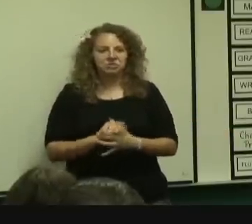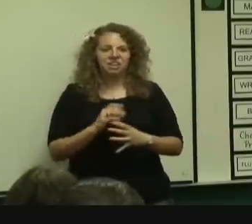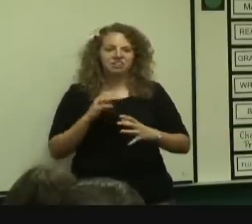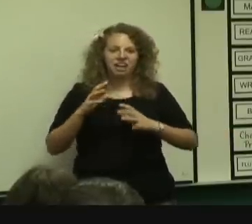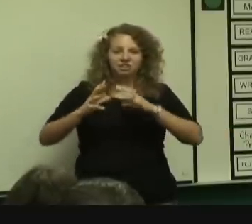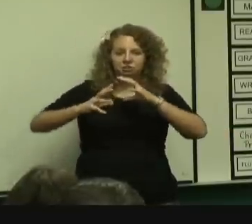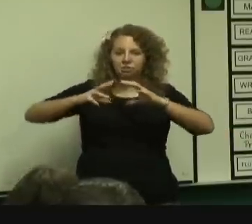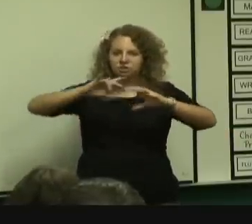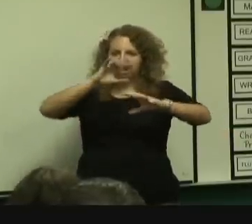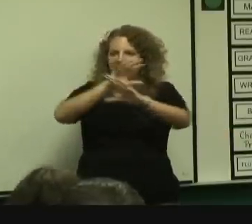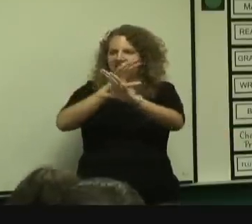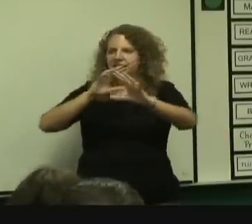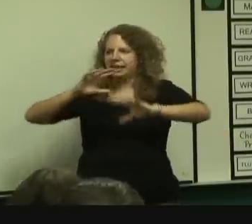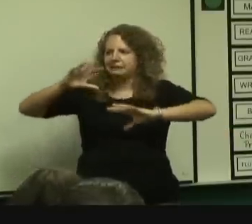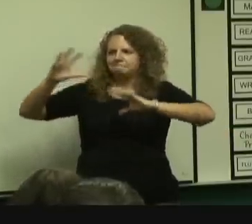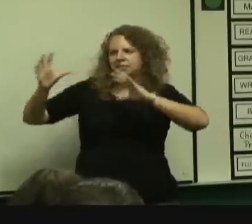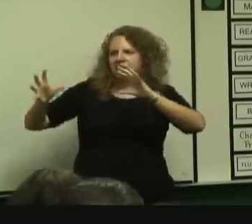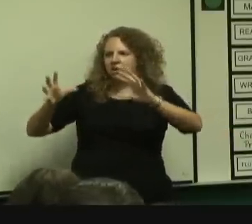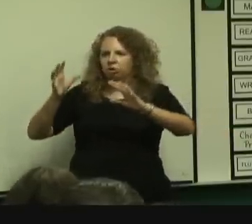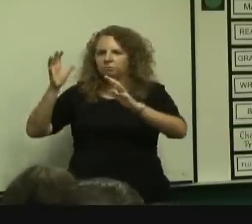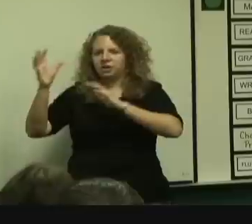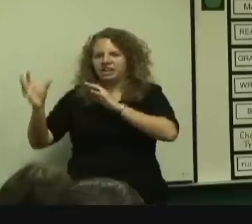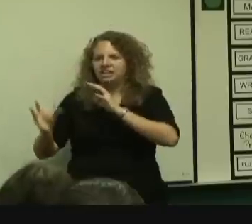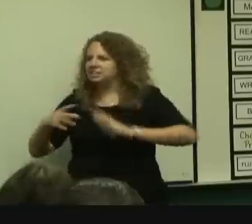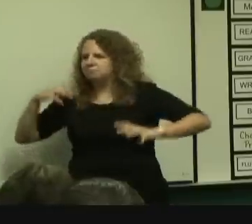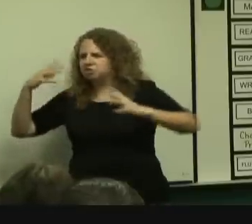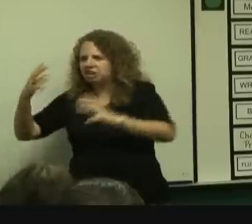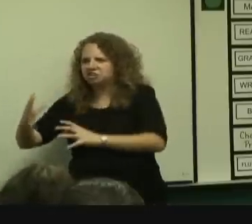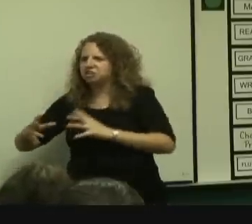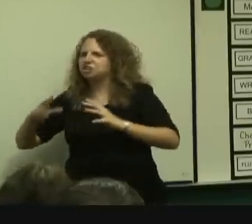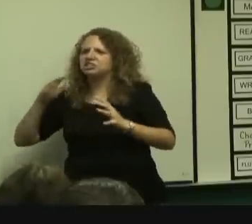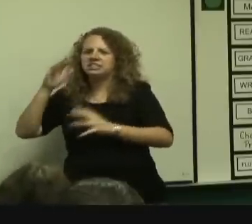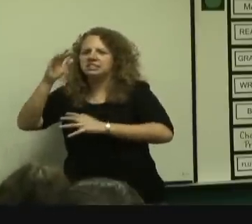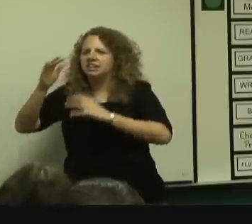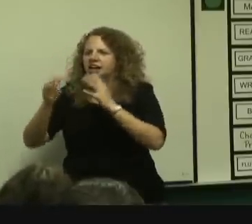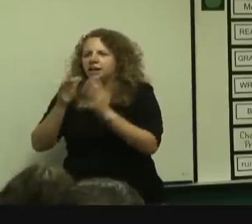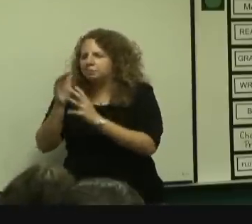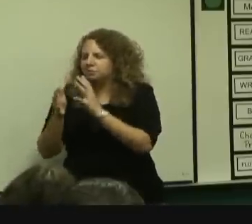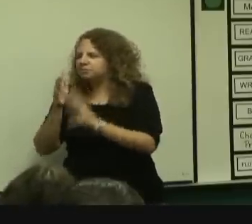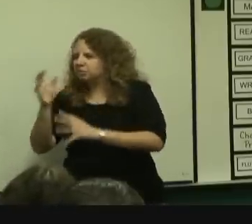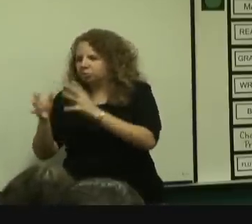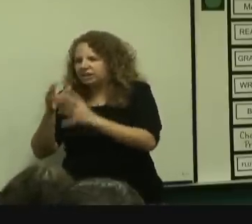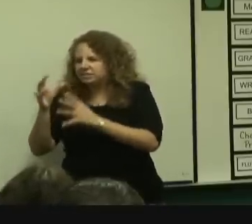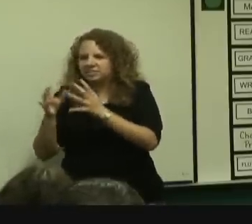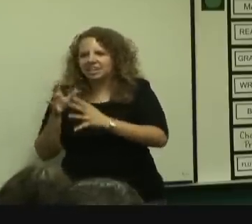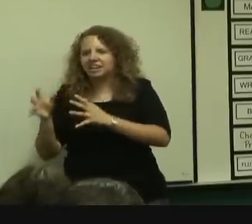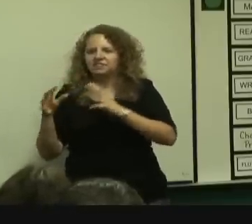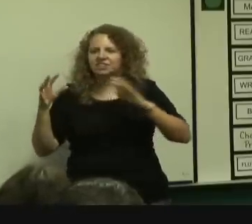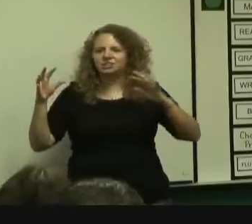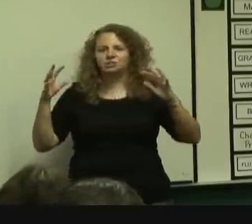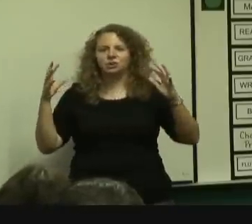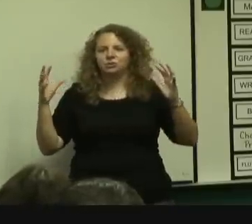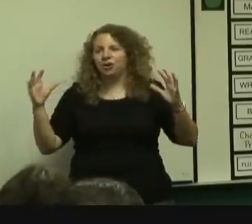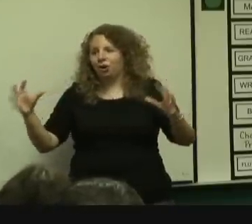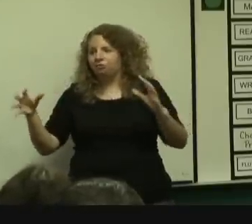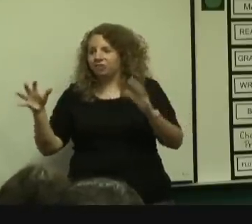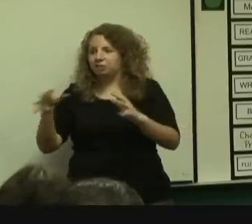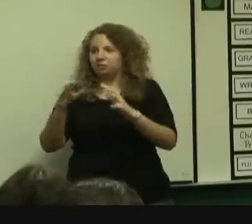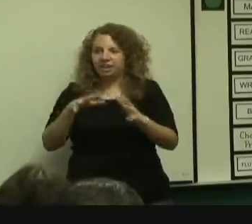the international one tries to like incorporate some gestures and a couple different ways of signing everything, so hopefully you